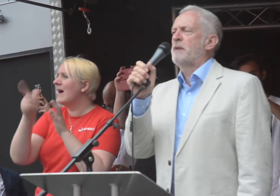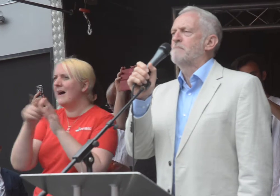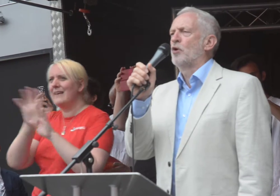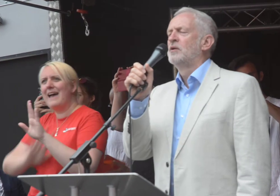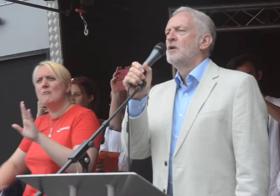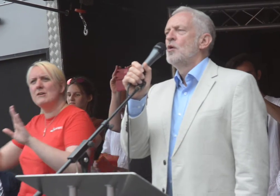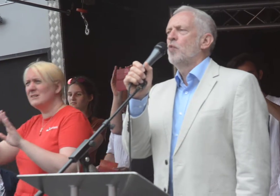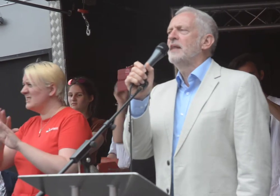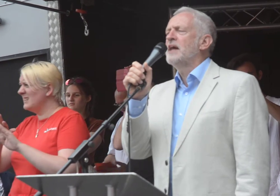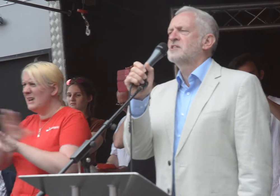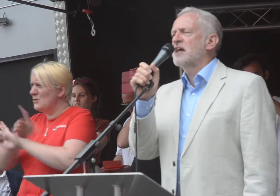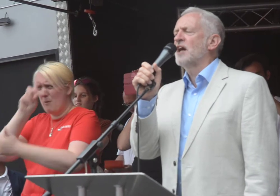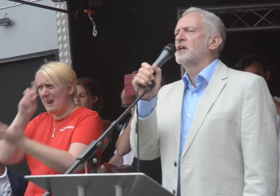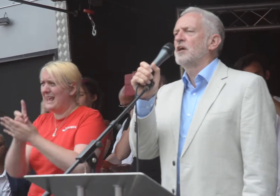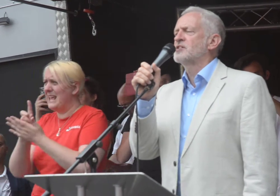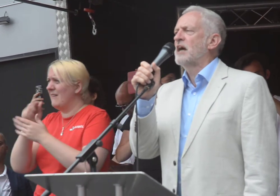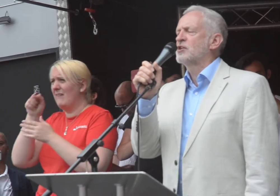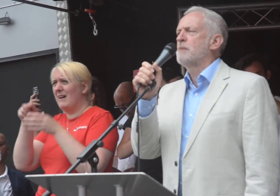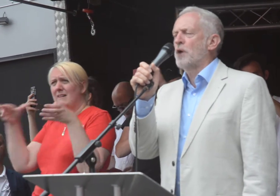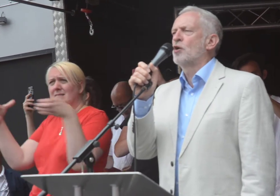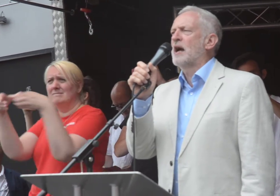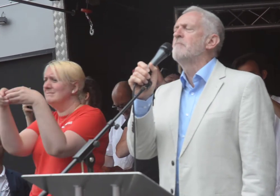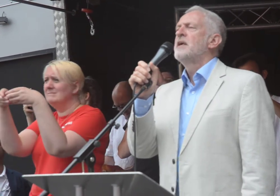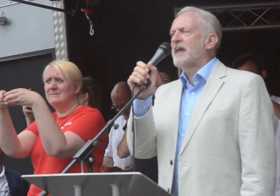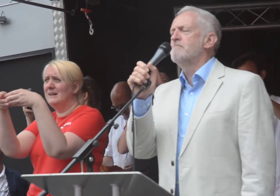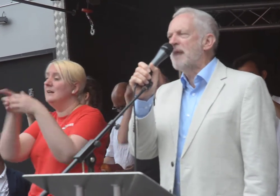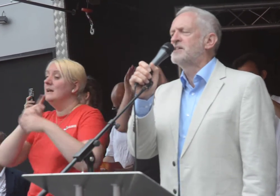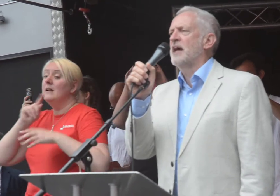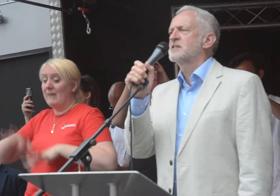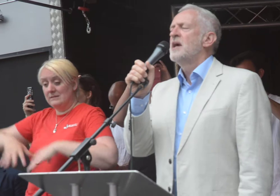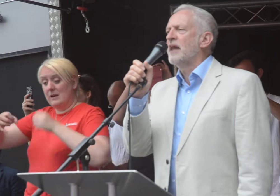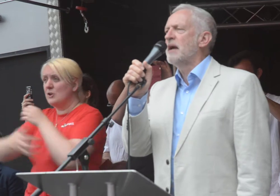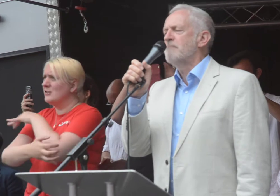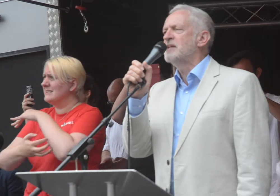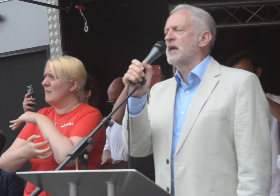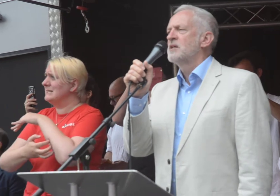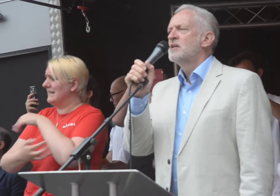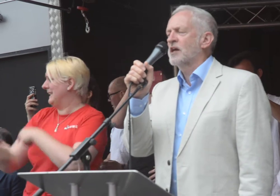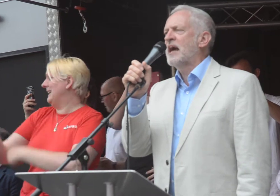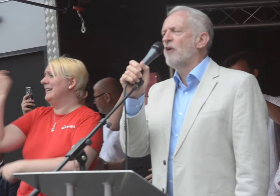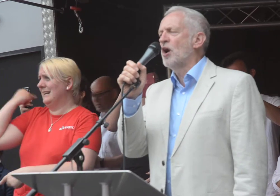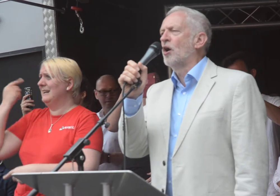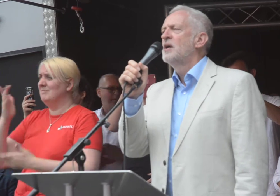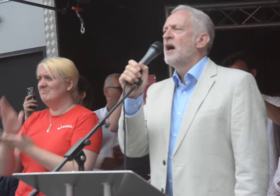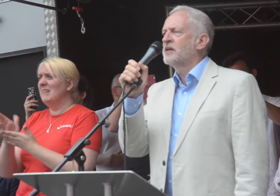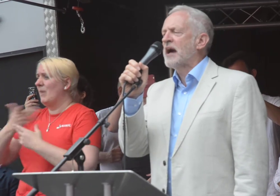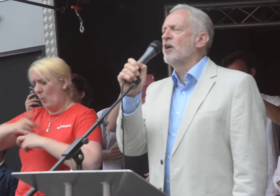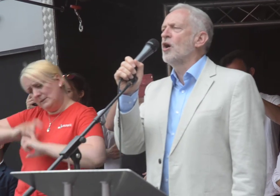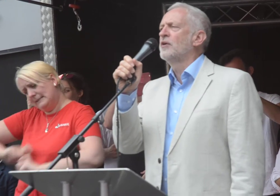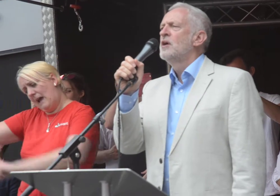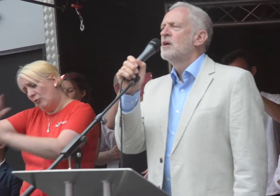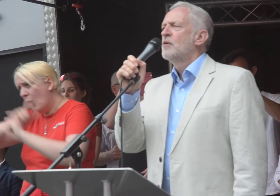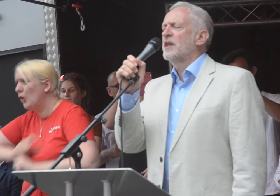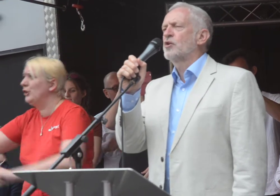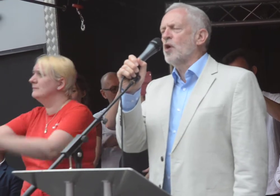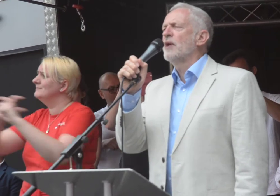these people. When they started the austerity programme, they meant it, and they meant it to carry on, and carry